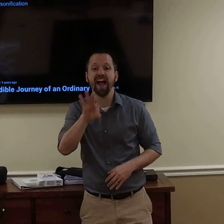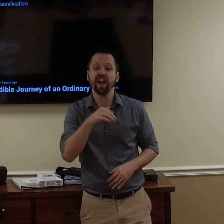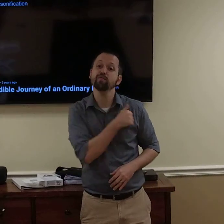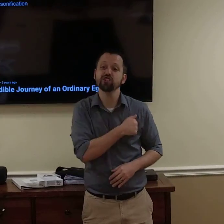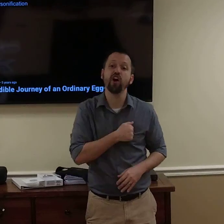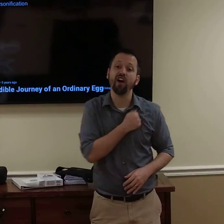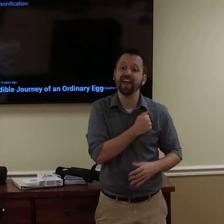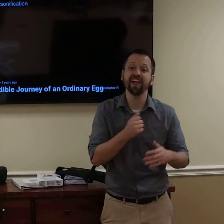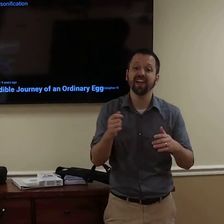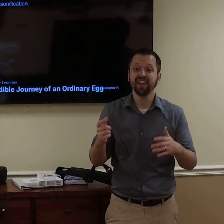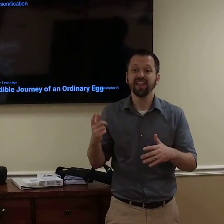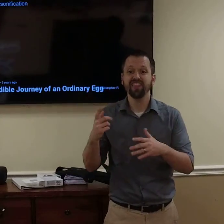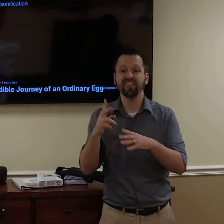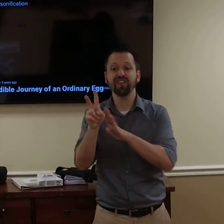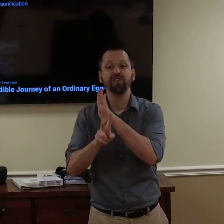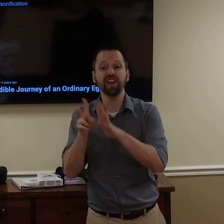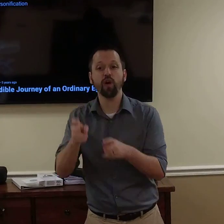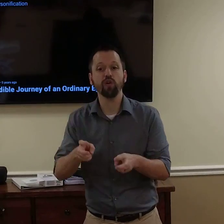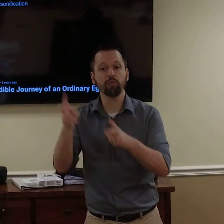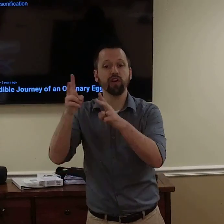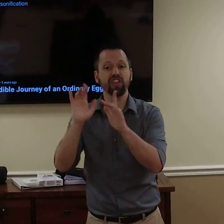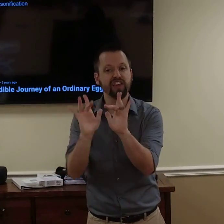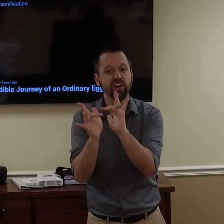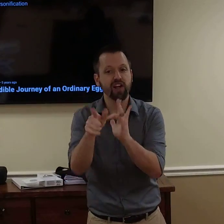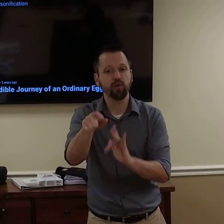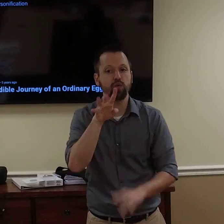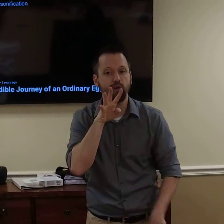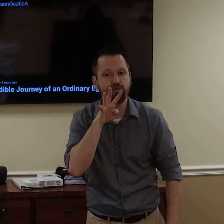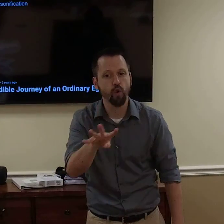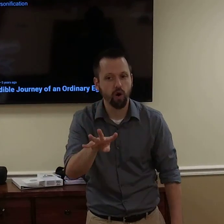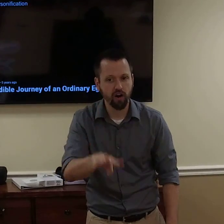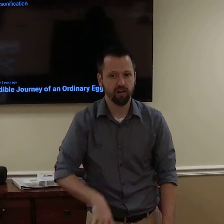I'm sorry. This video was put on the internet when you were 4.